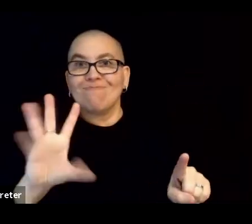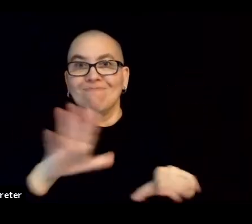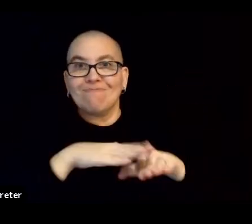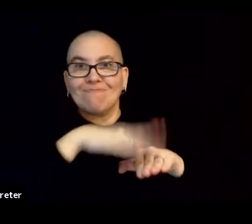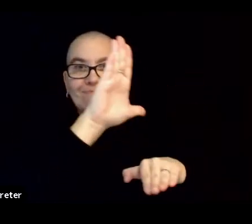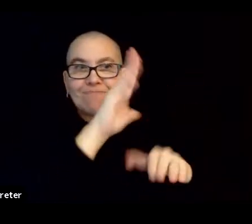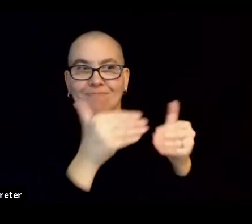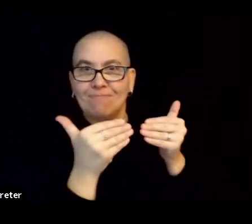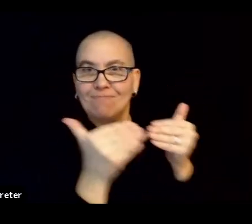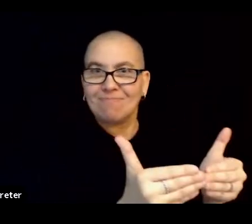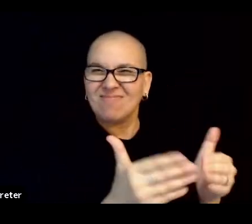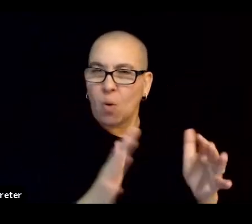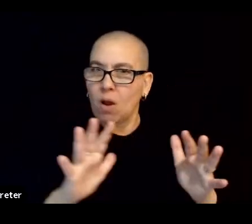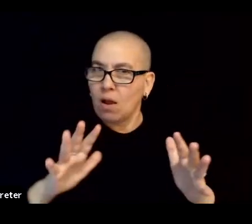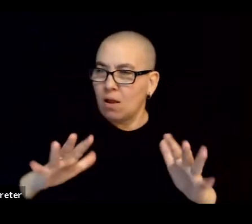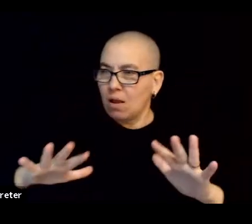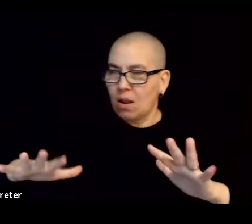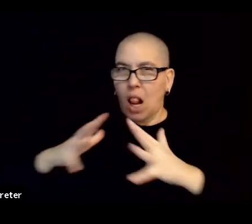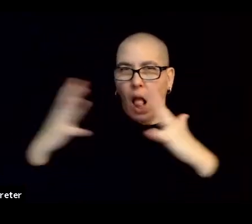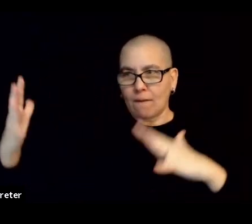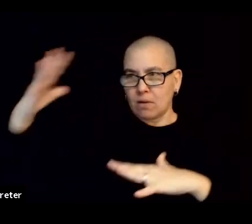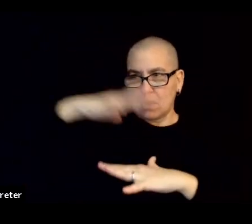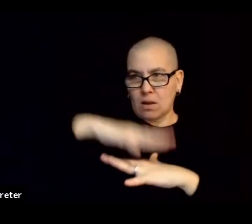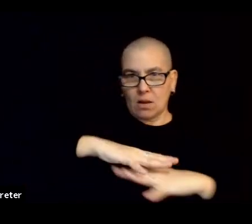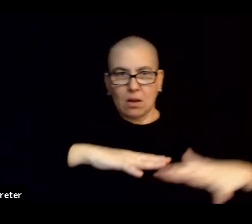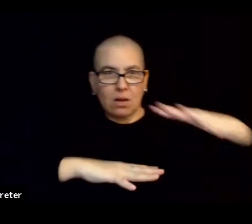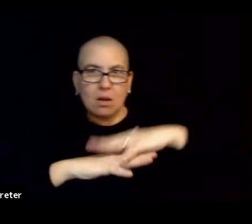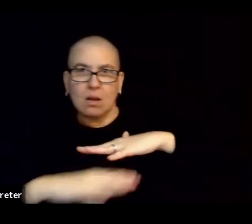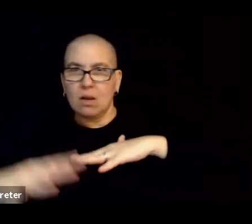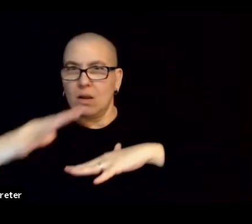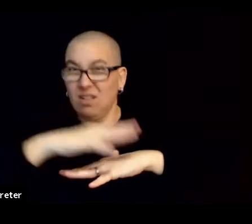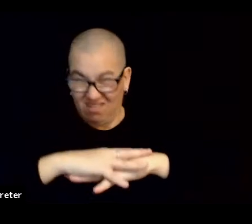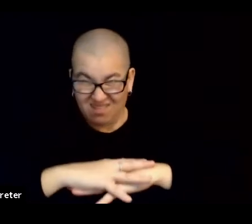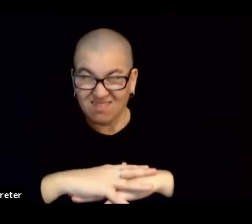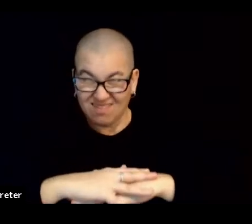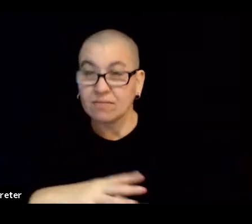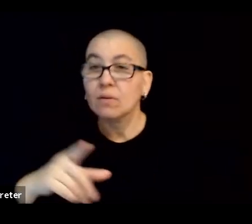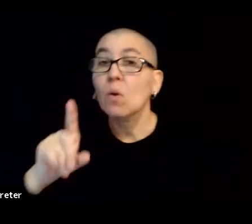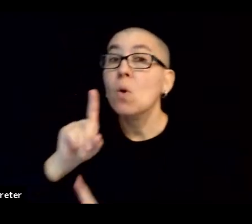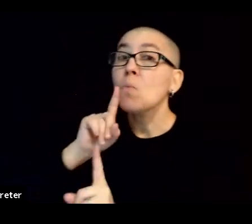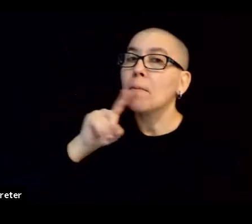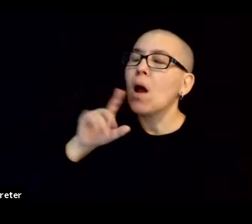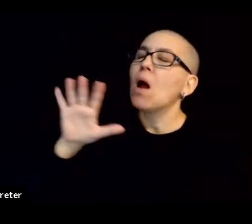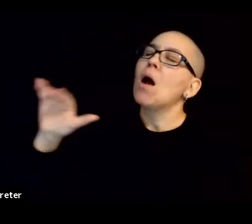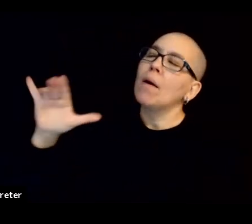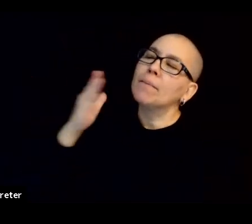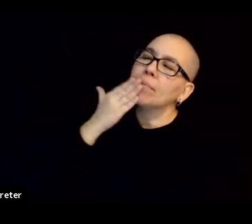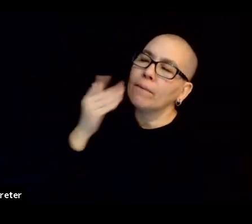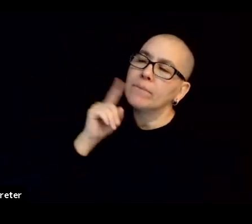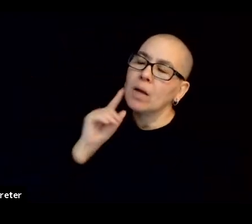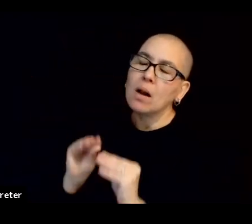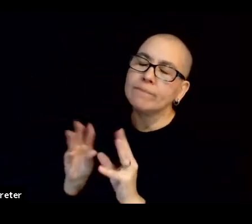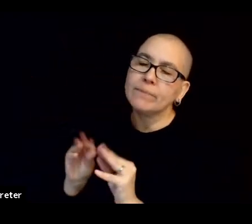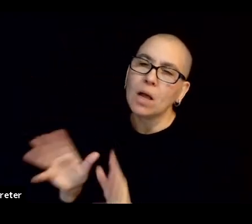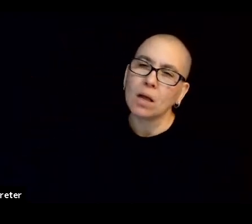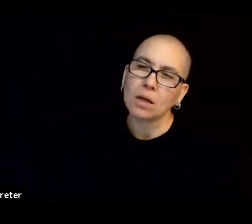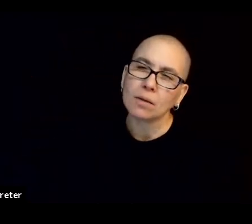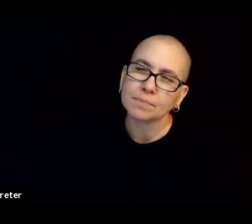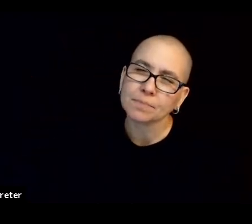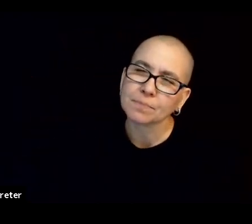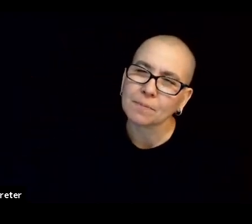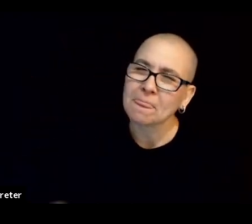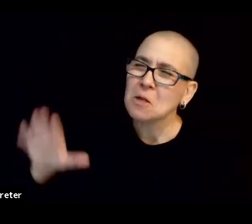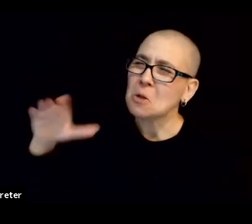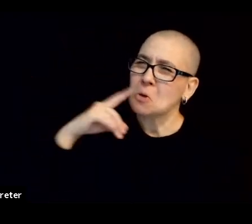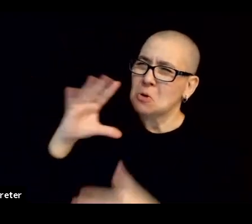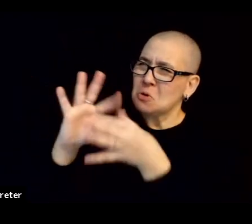Got it. Thank you. And then, kind of in addition to that, we're hearing about some of the numbers of vaccines that school districts are getting